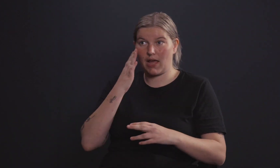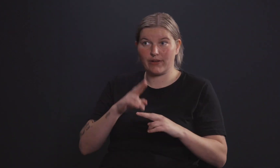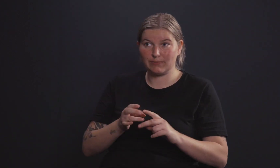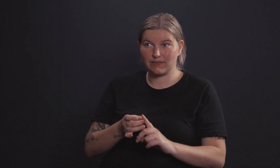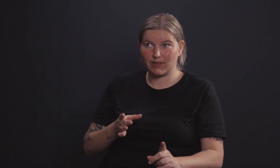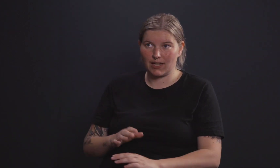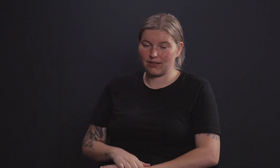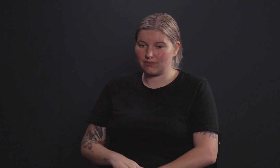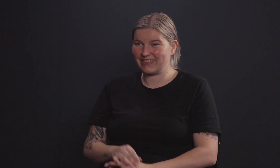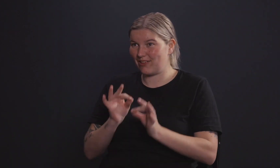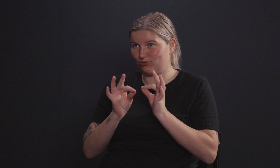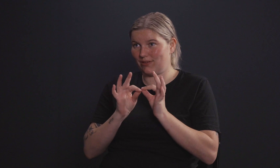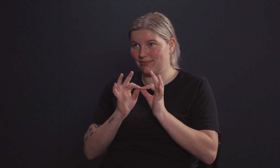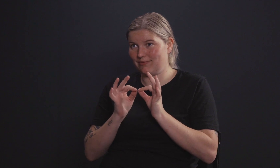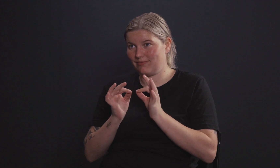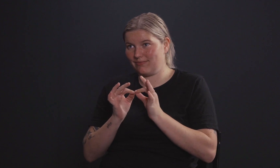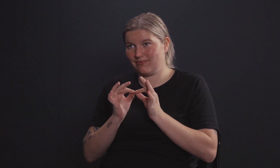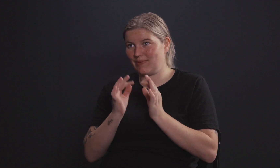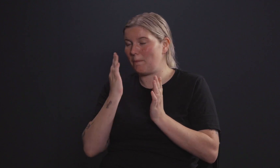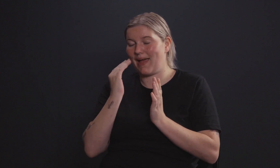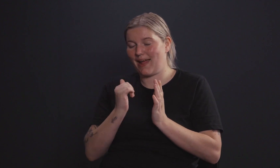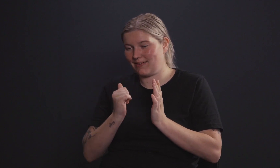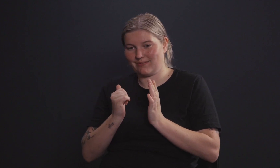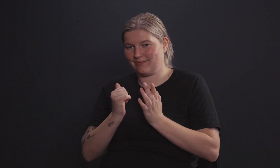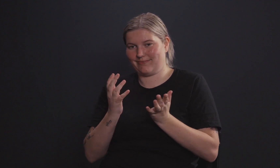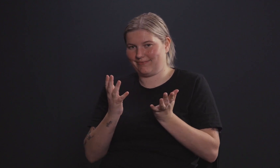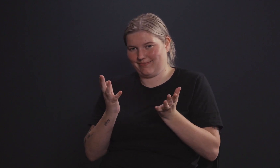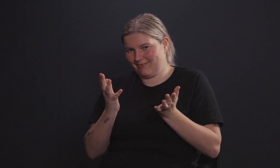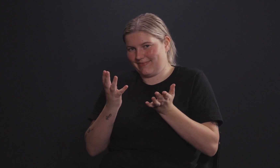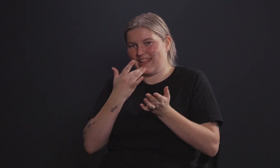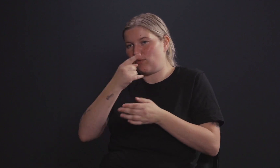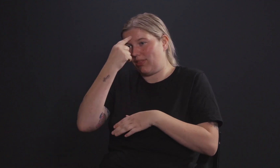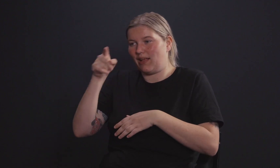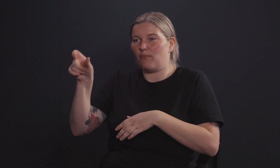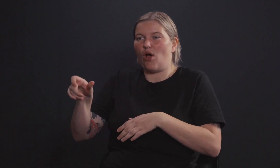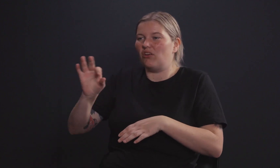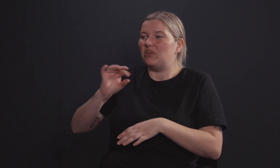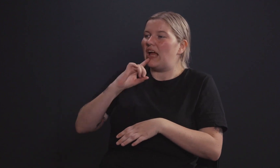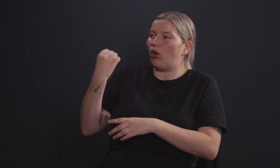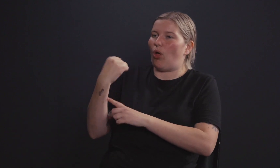Well, when it comes to deaf parents specifically, always make sure you have an interpreter. Even if the deaf person says they don't need